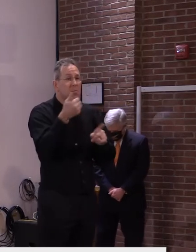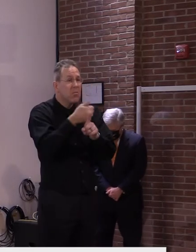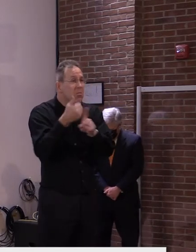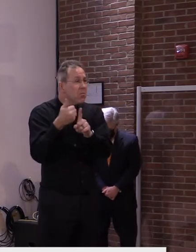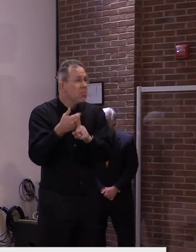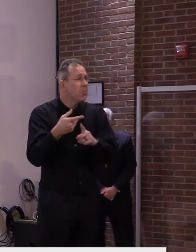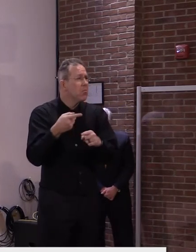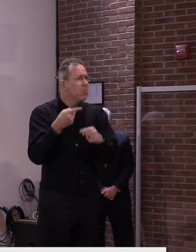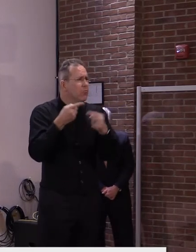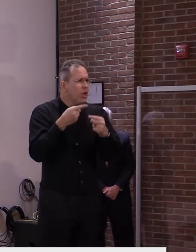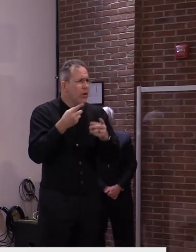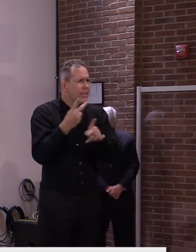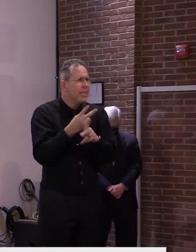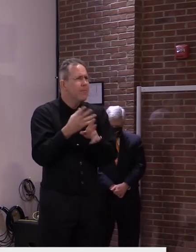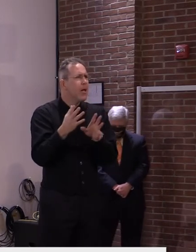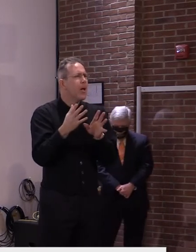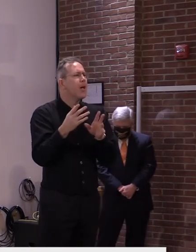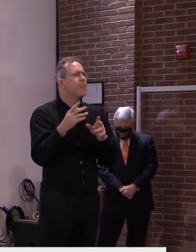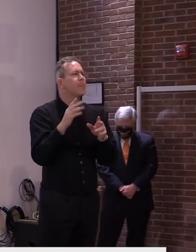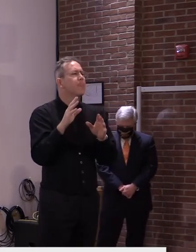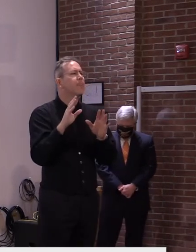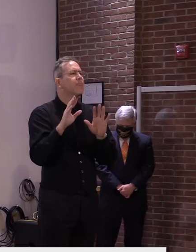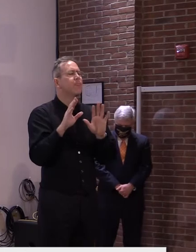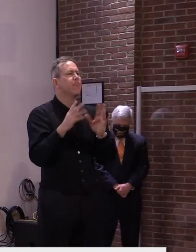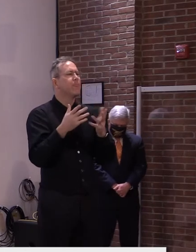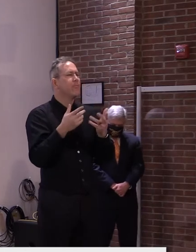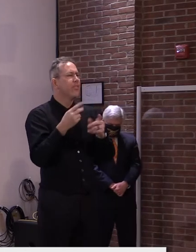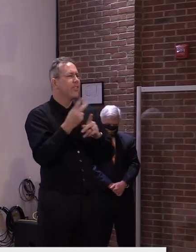be characterized in a negative way